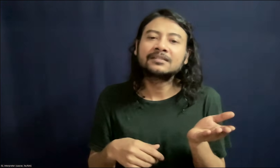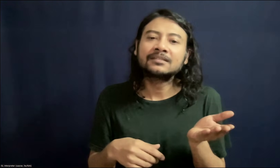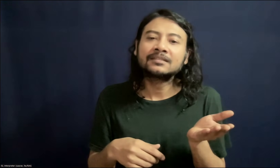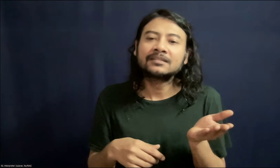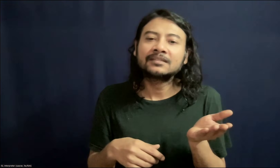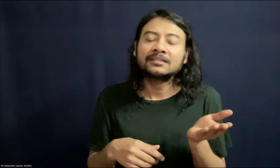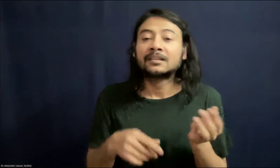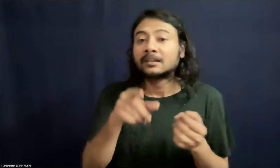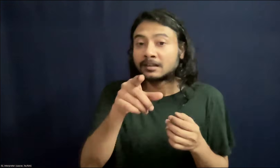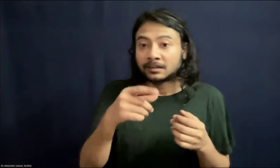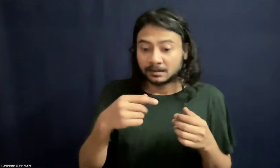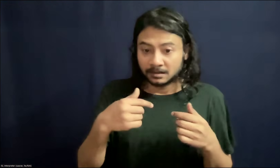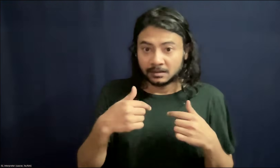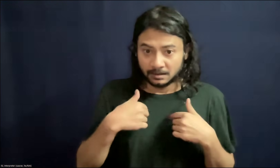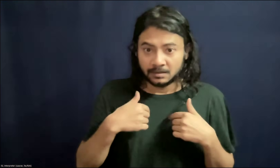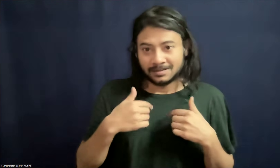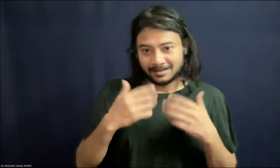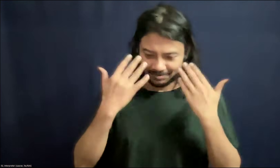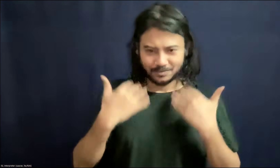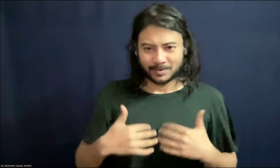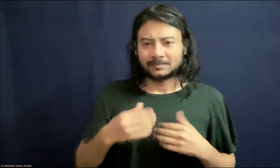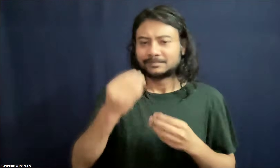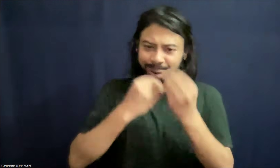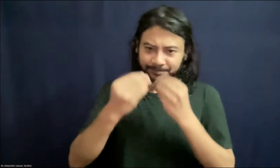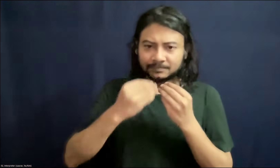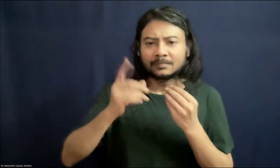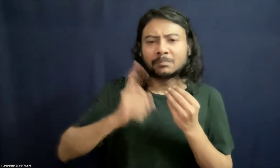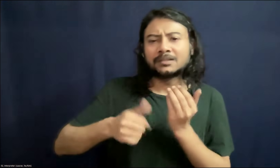and sometimes there are worms in that stool.